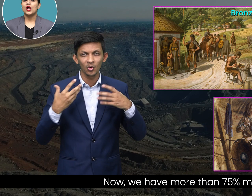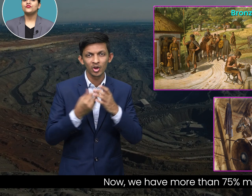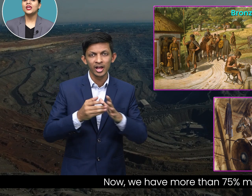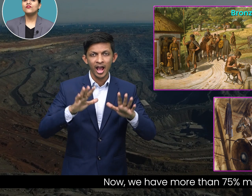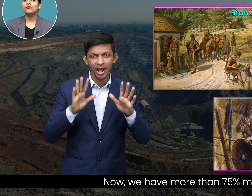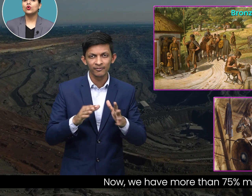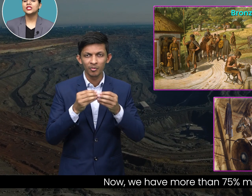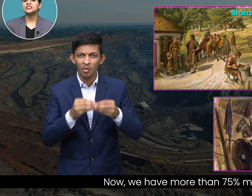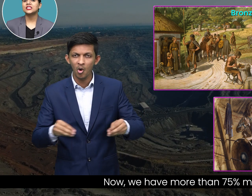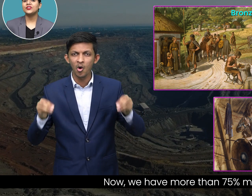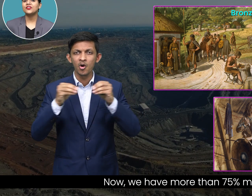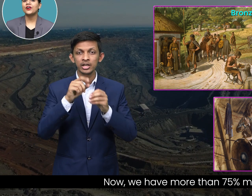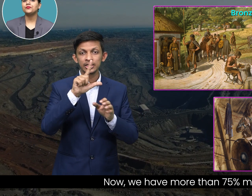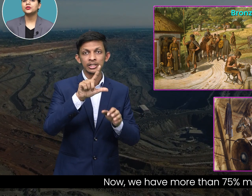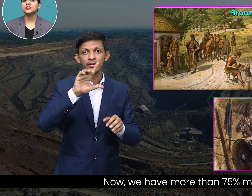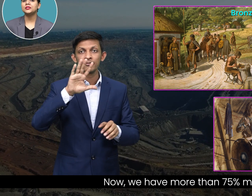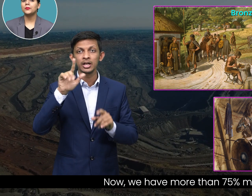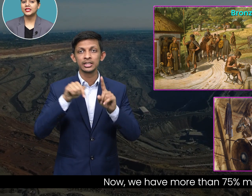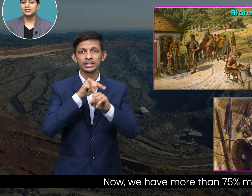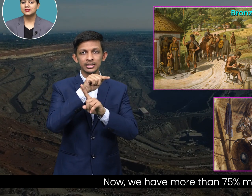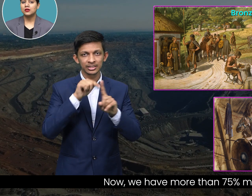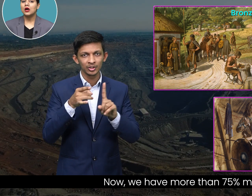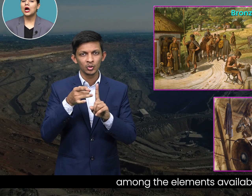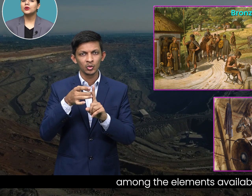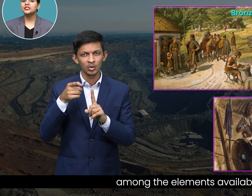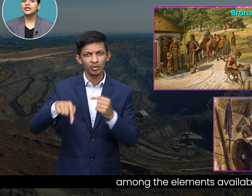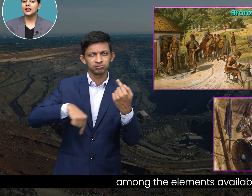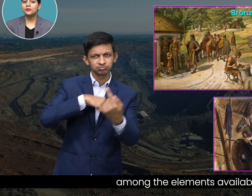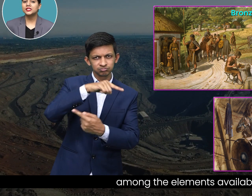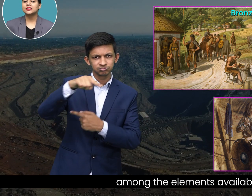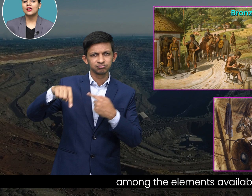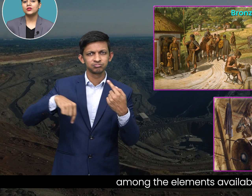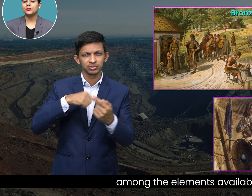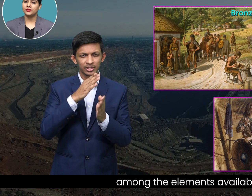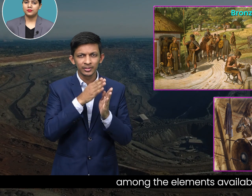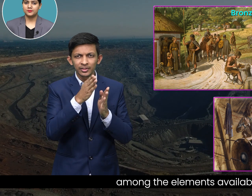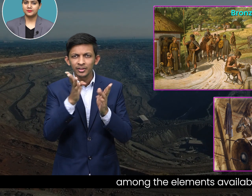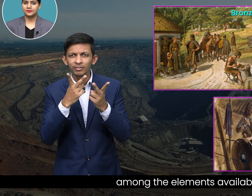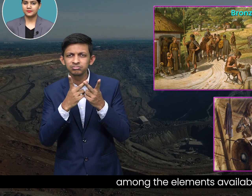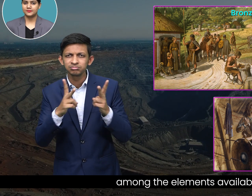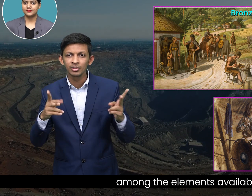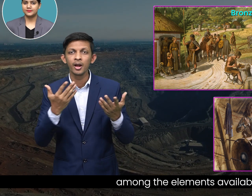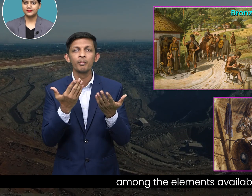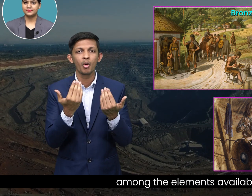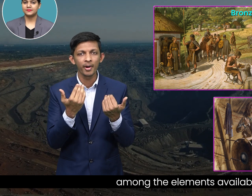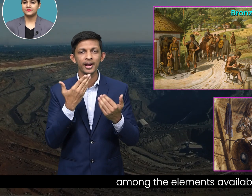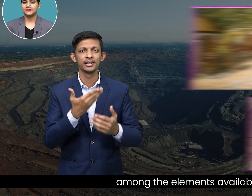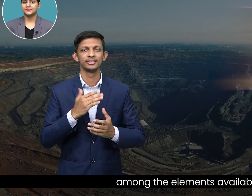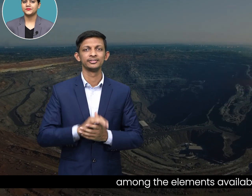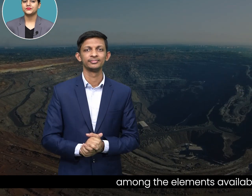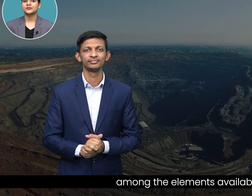Now, we have more than 75% metals among the elements available.